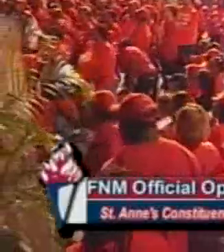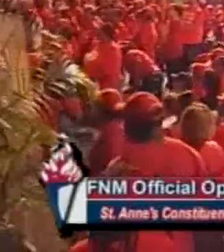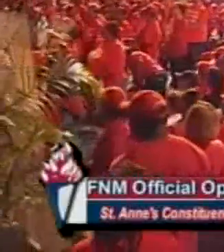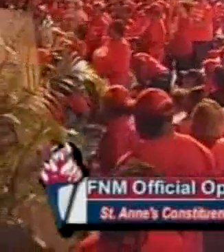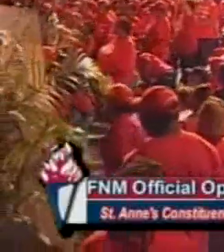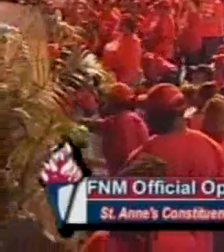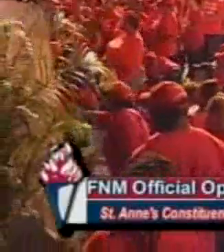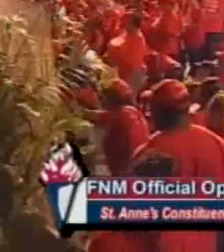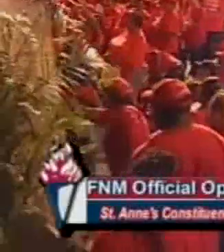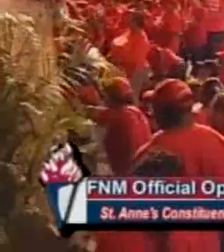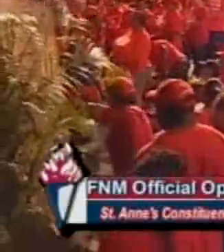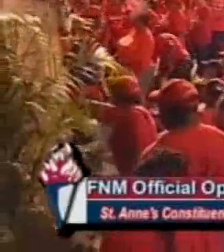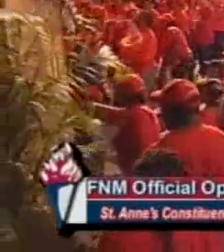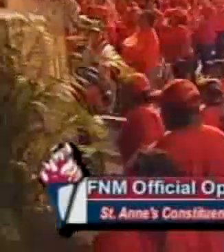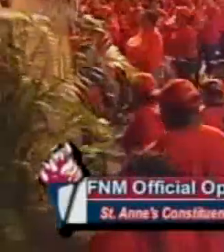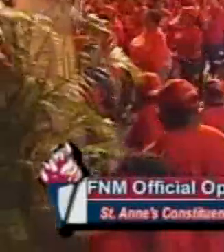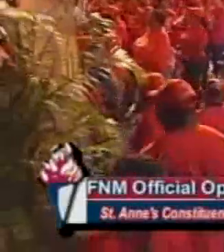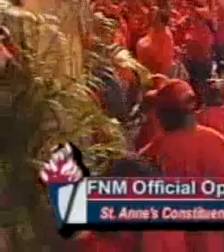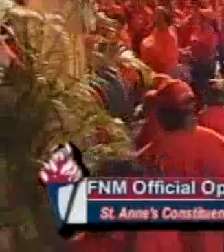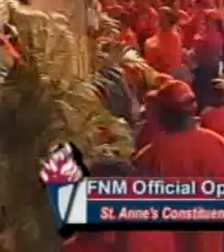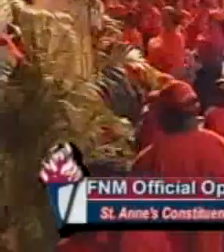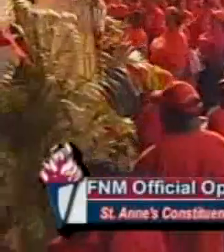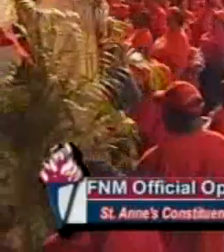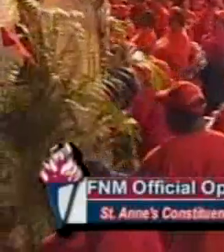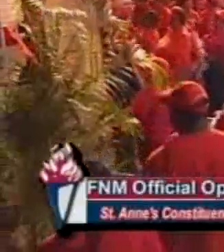you'll never get in.